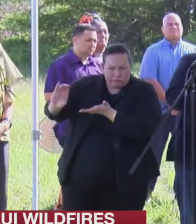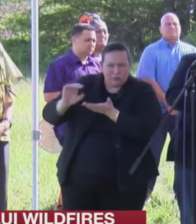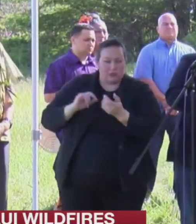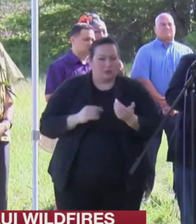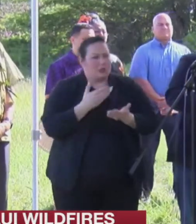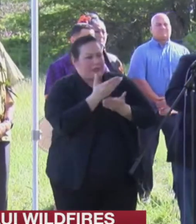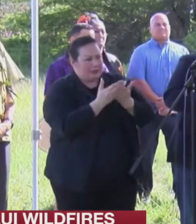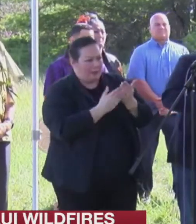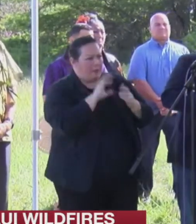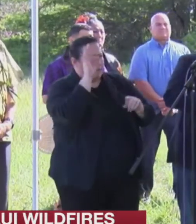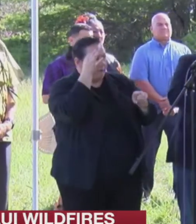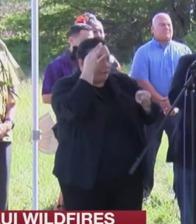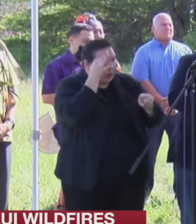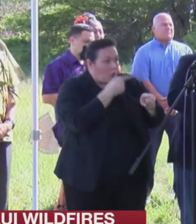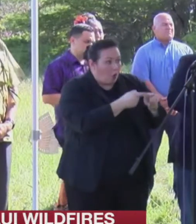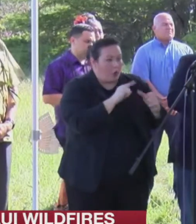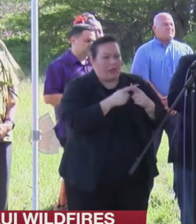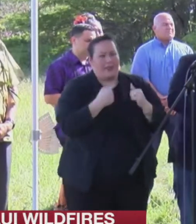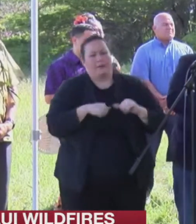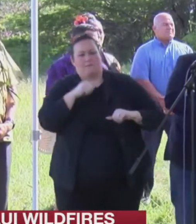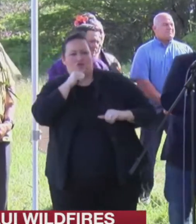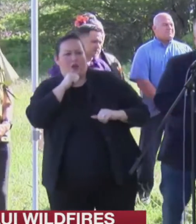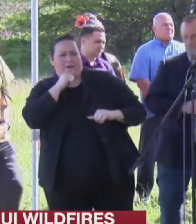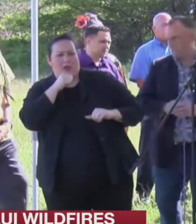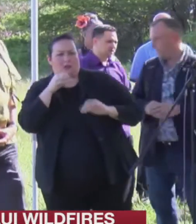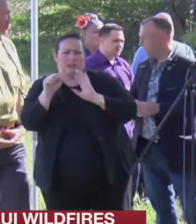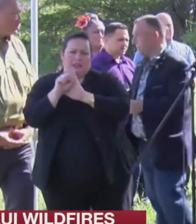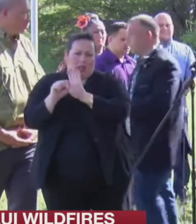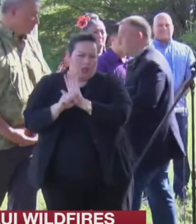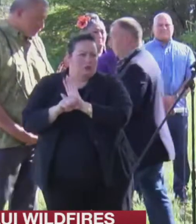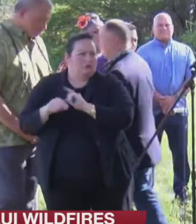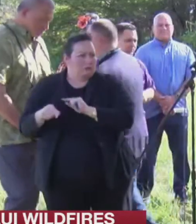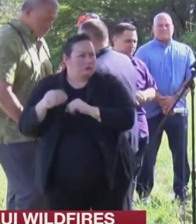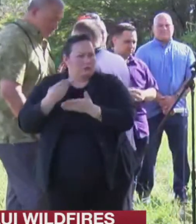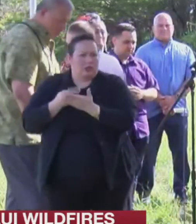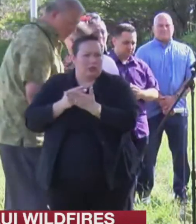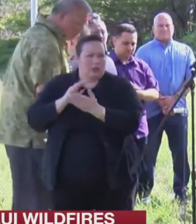and philanthropy dollars, and you have those two tracks. Can I add one?